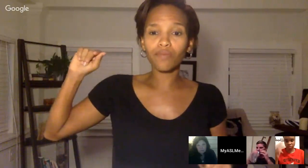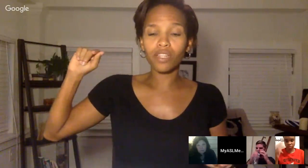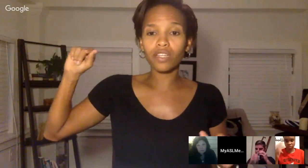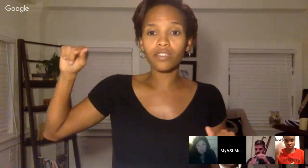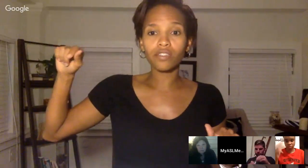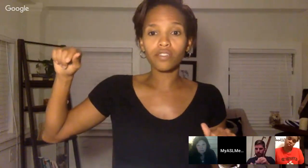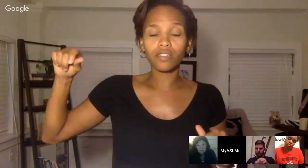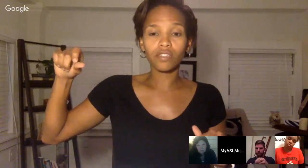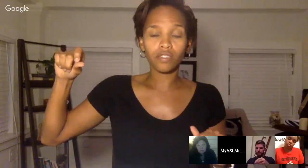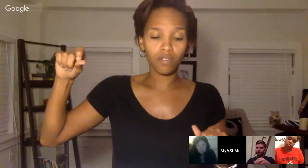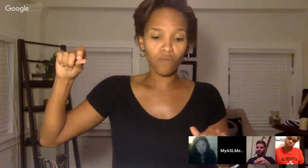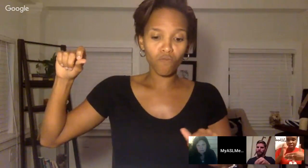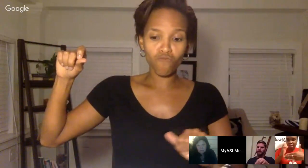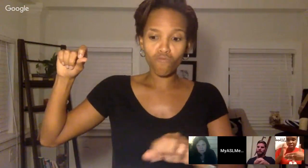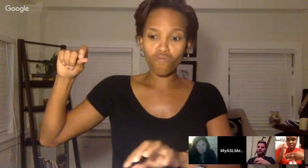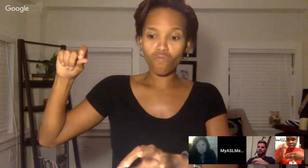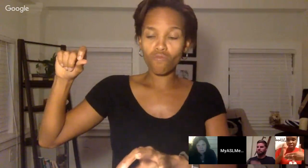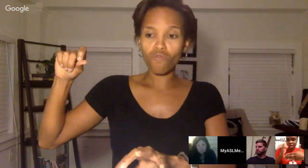add a time to this.